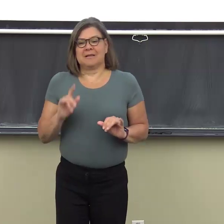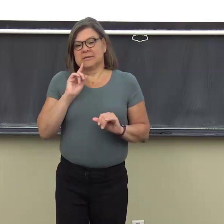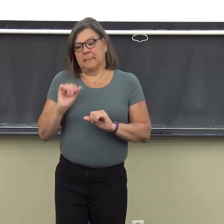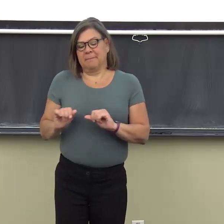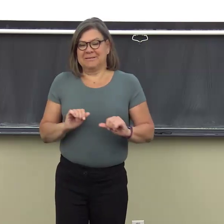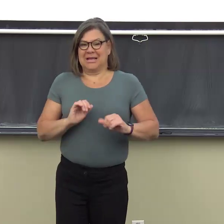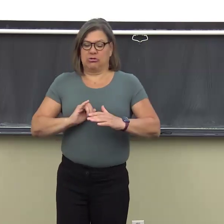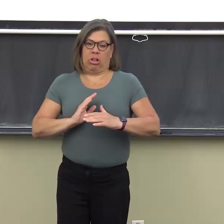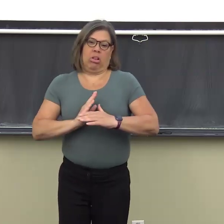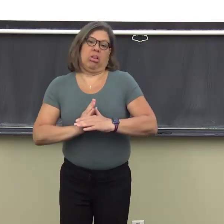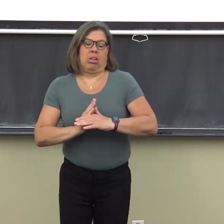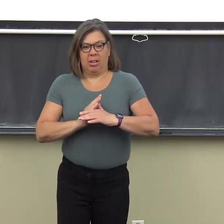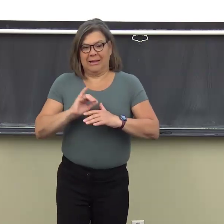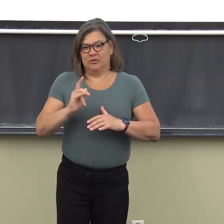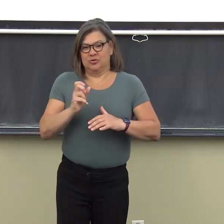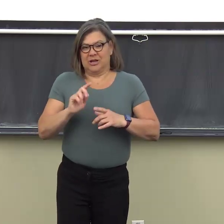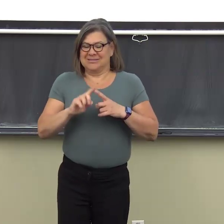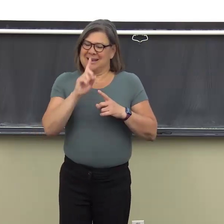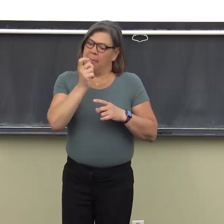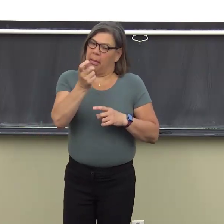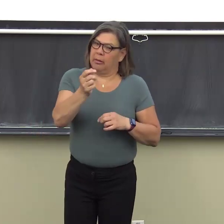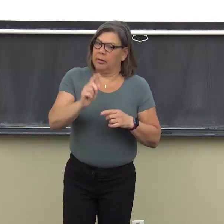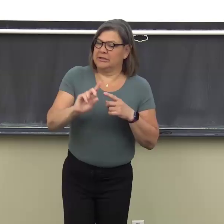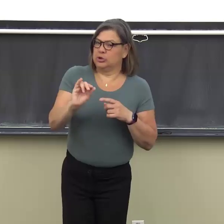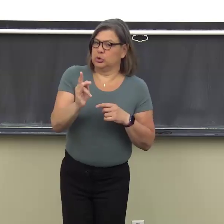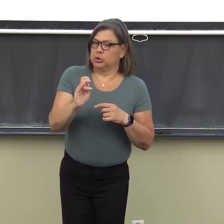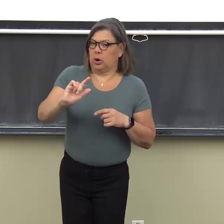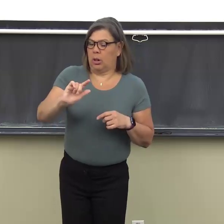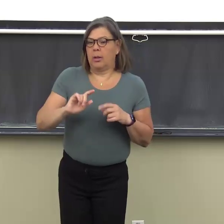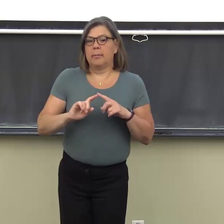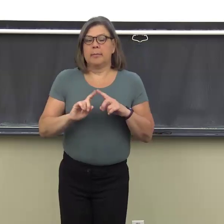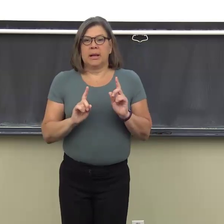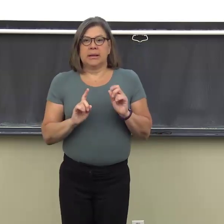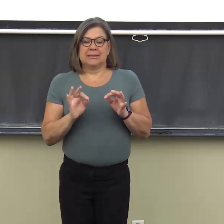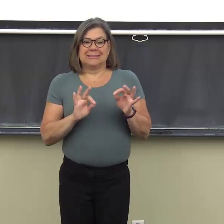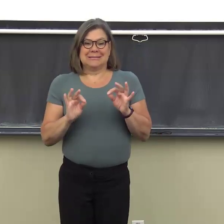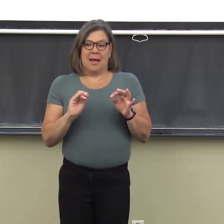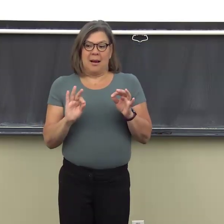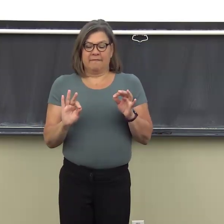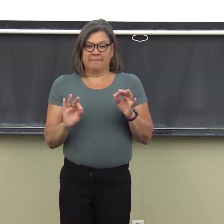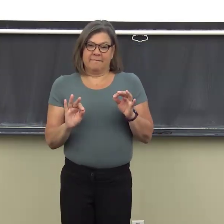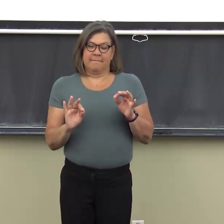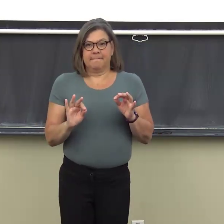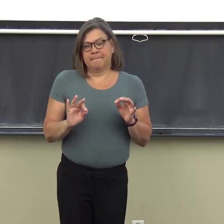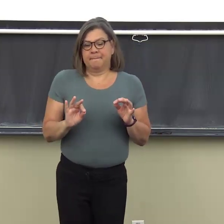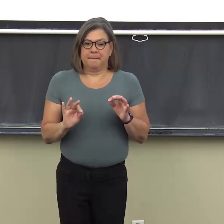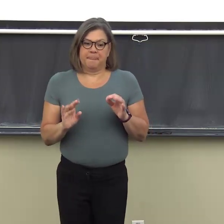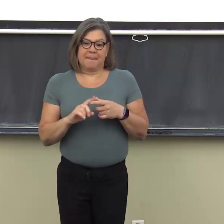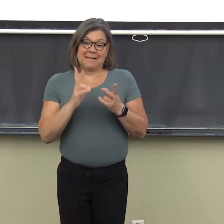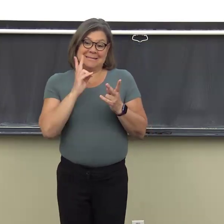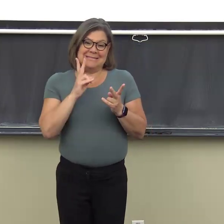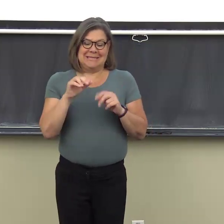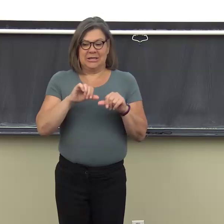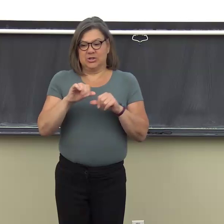and I'm delusional about this, so this might be till I'm dead myself, of instead of, it's like a seeing each other in each